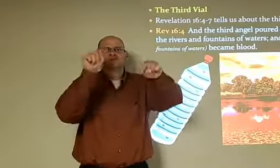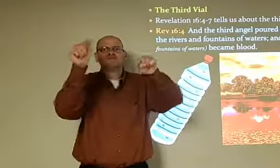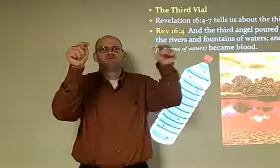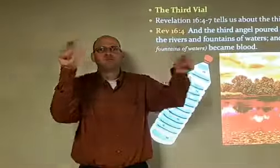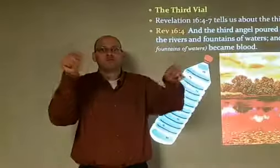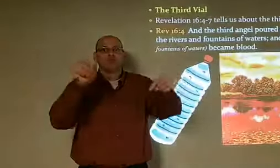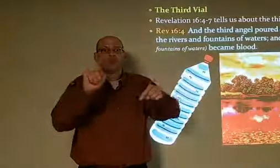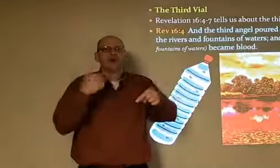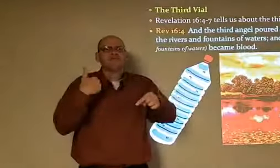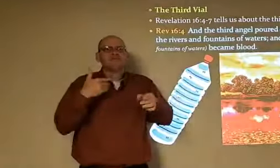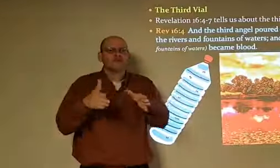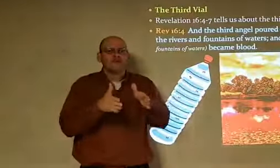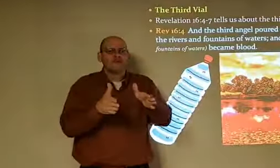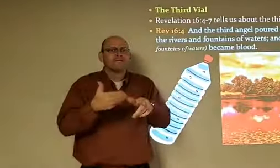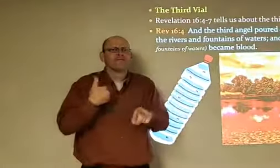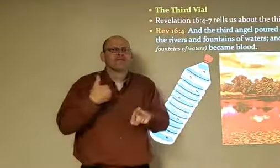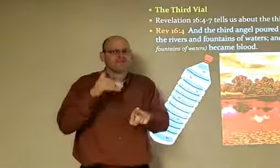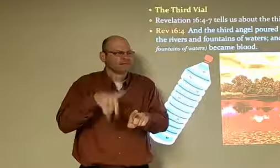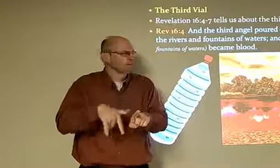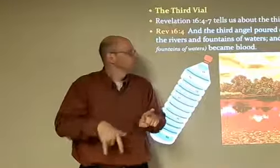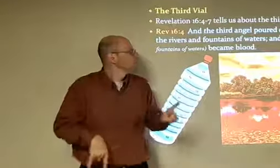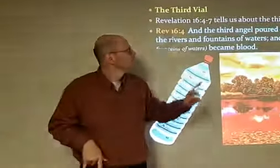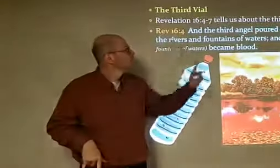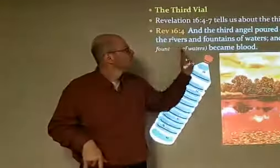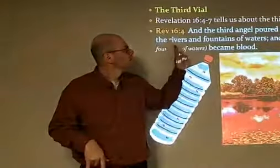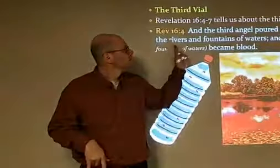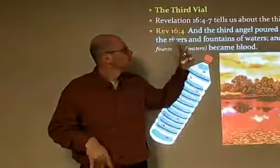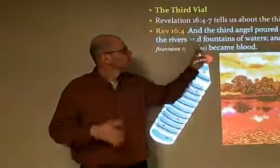waters, and they became blood.